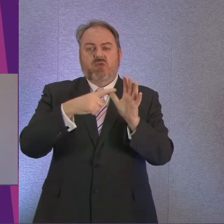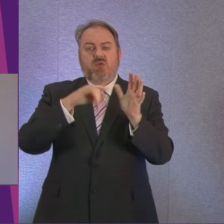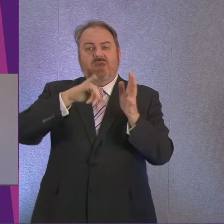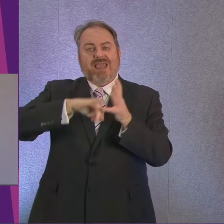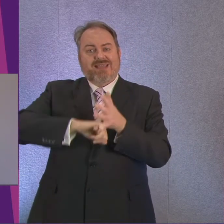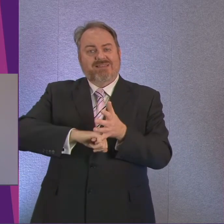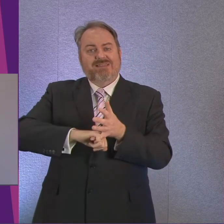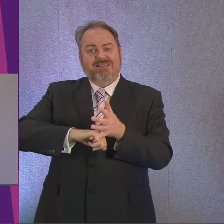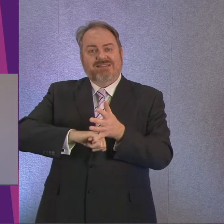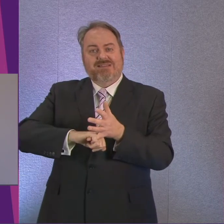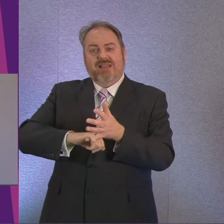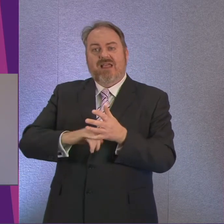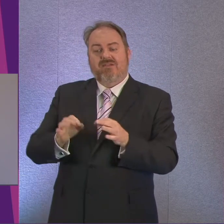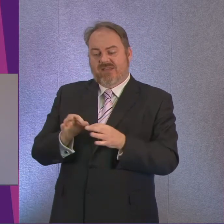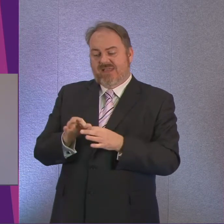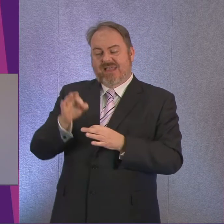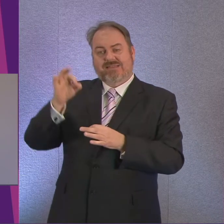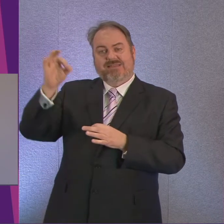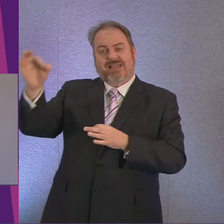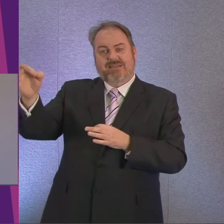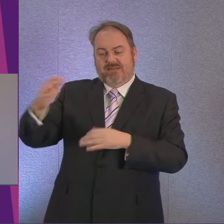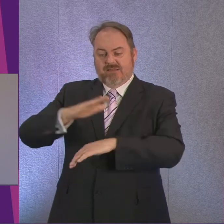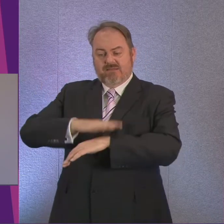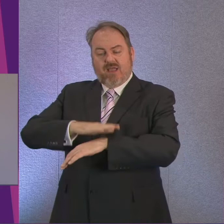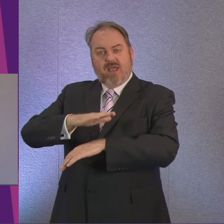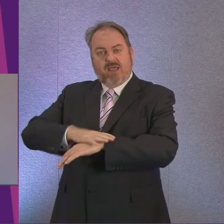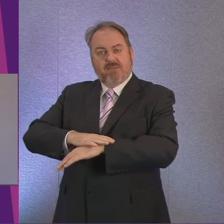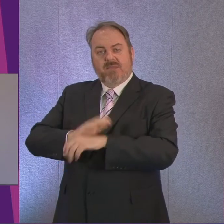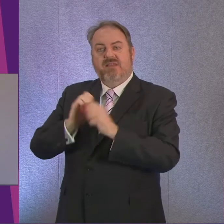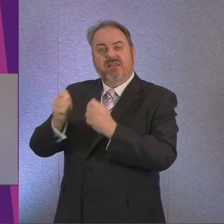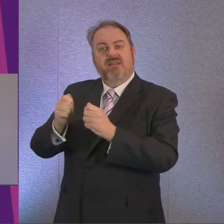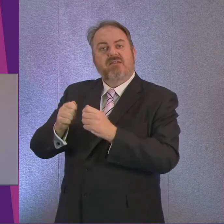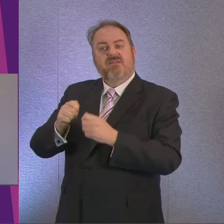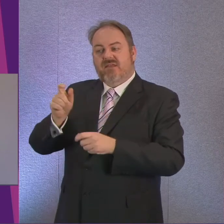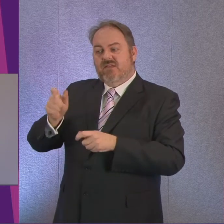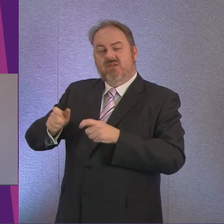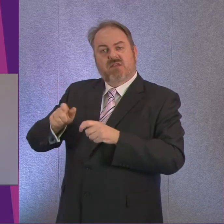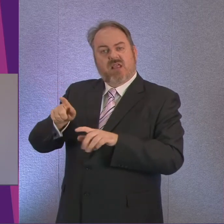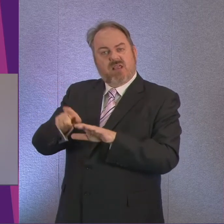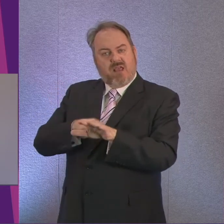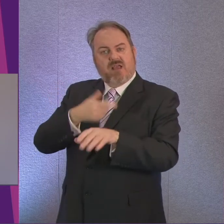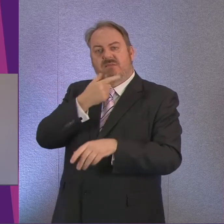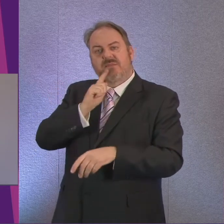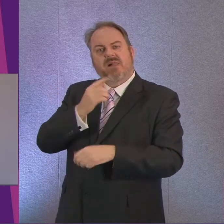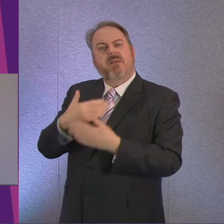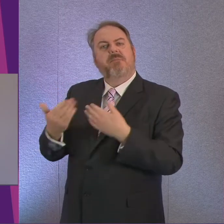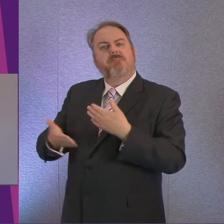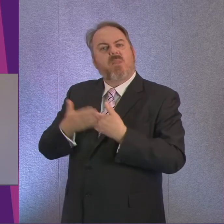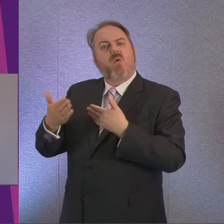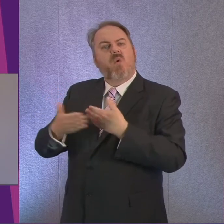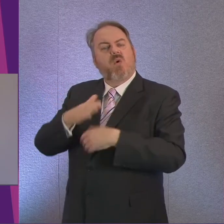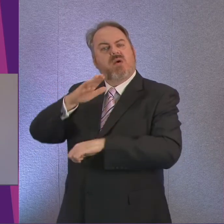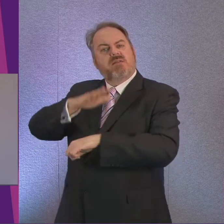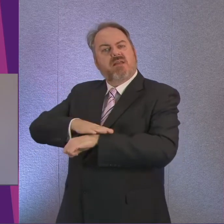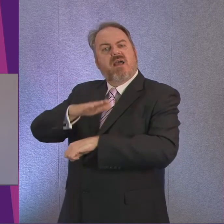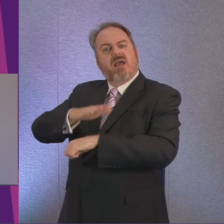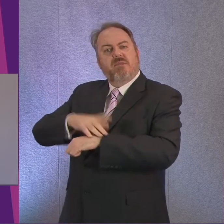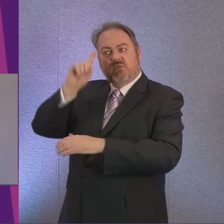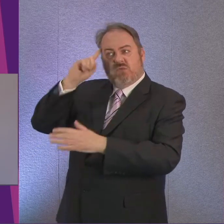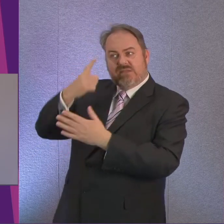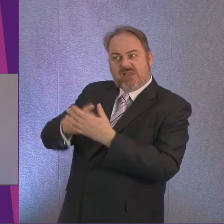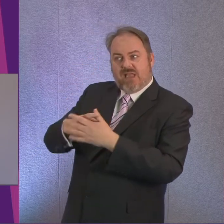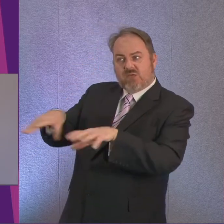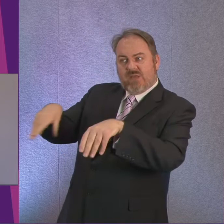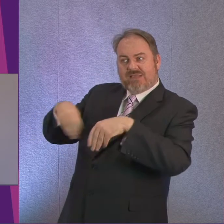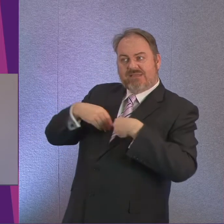window for students accepting their offers because of the current situation just now, and clearly we're paying very close attention to